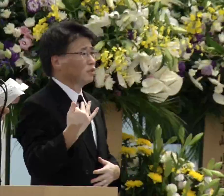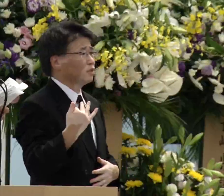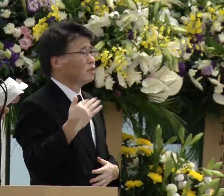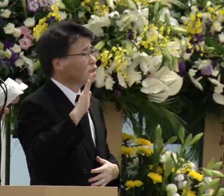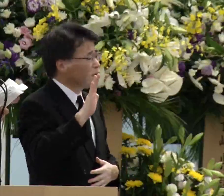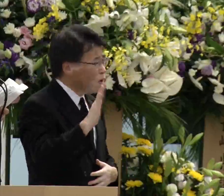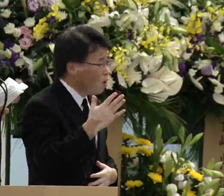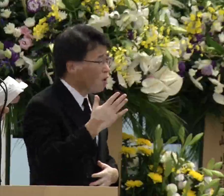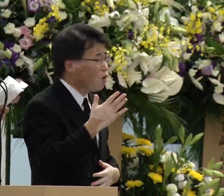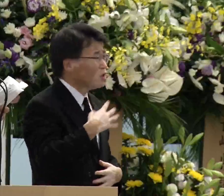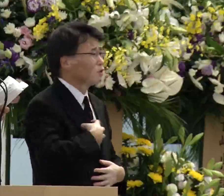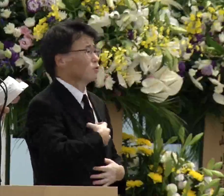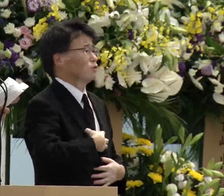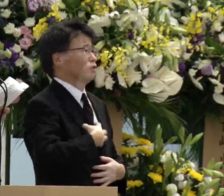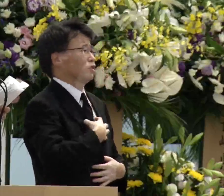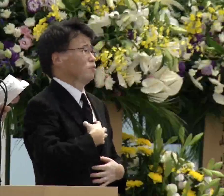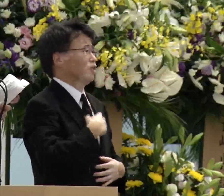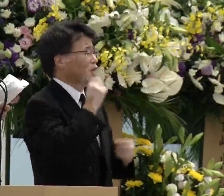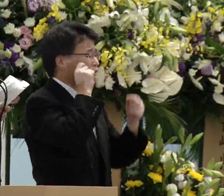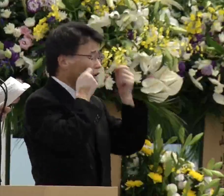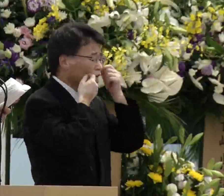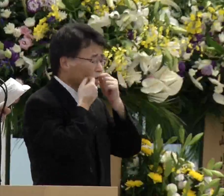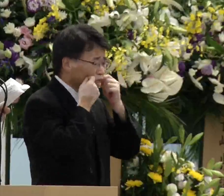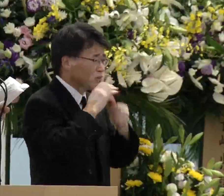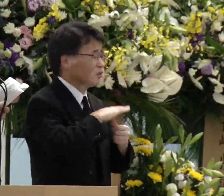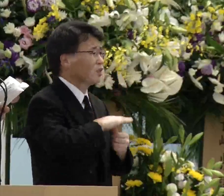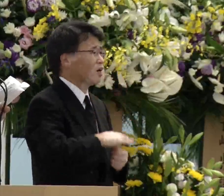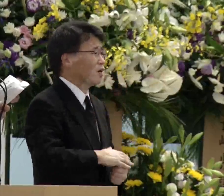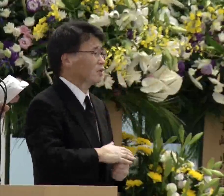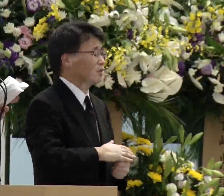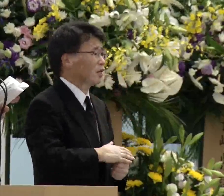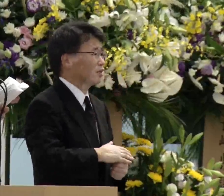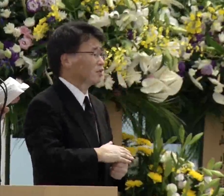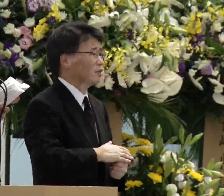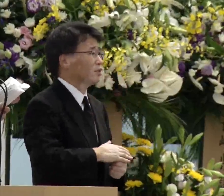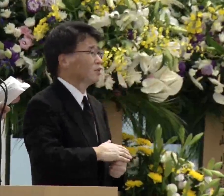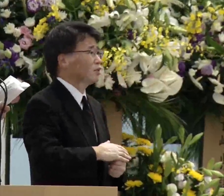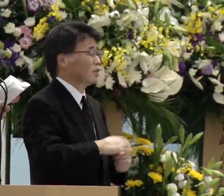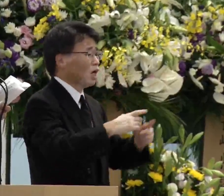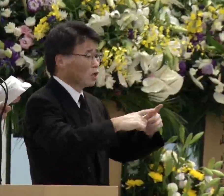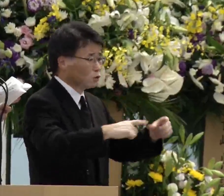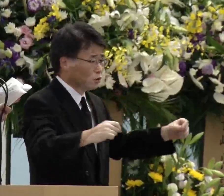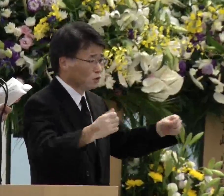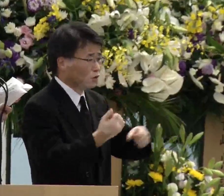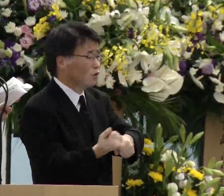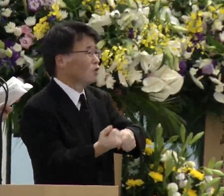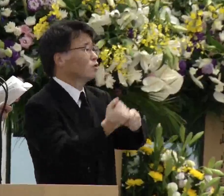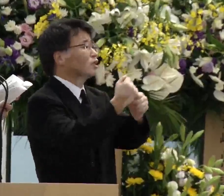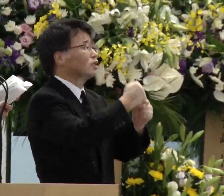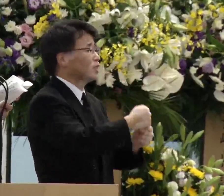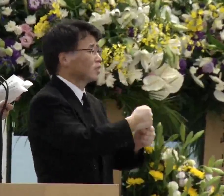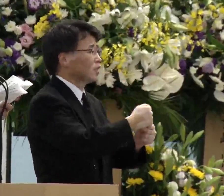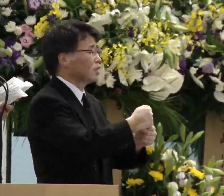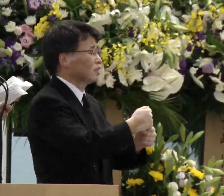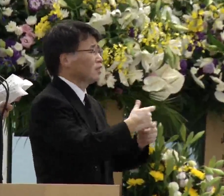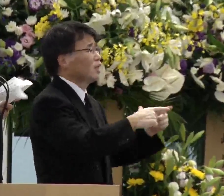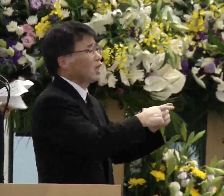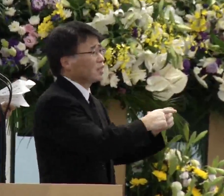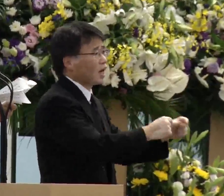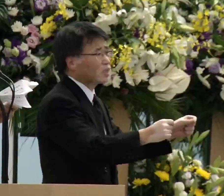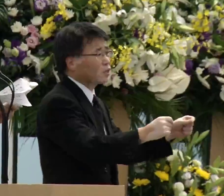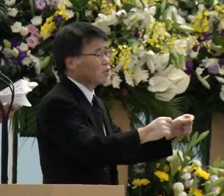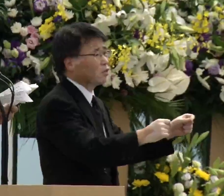bomb, not just once, but twice. And yet, we endured pain and sorrow to stand up again and to rebuild